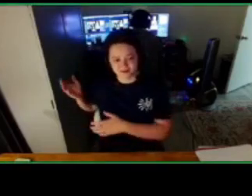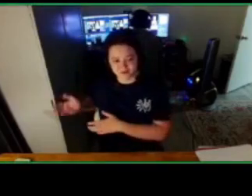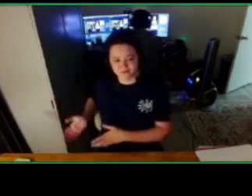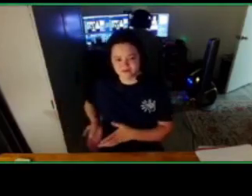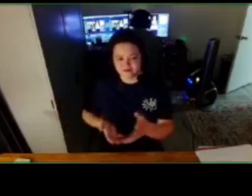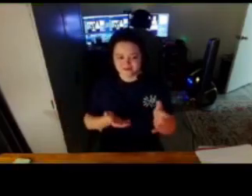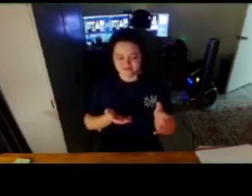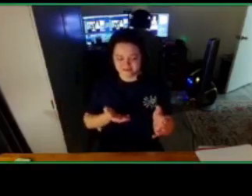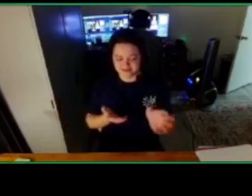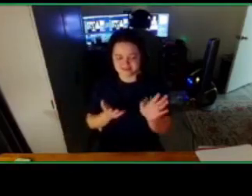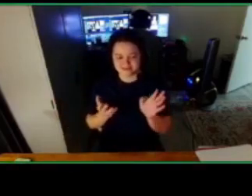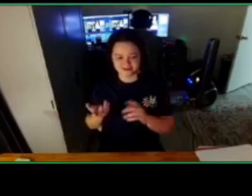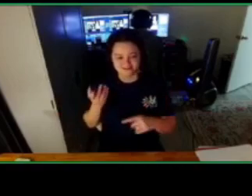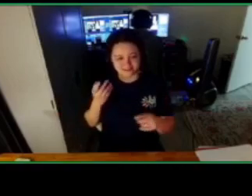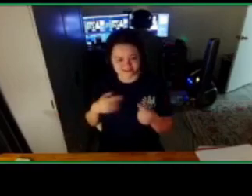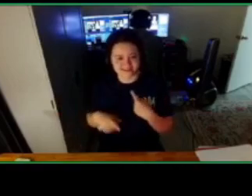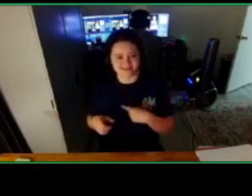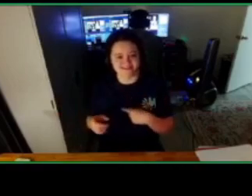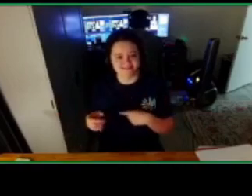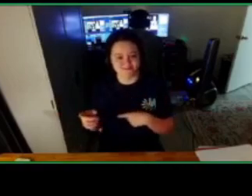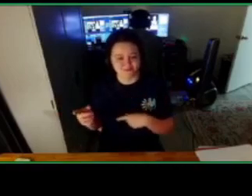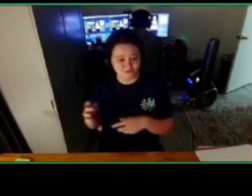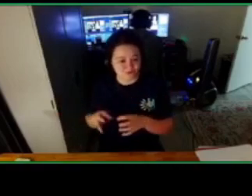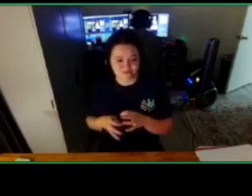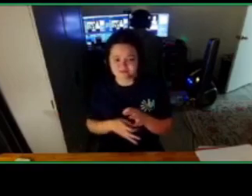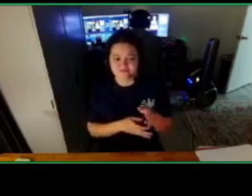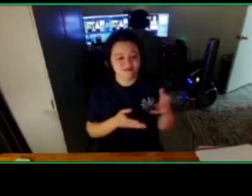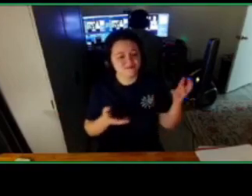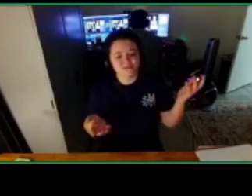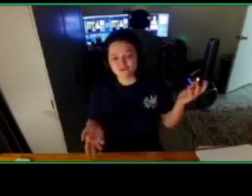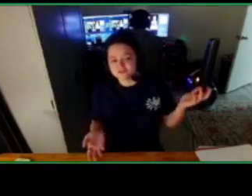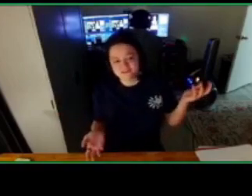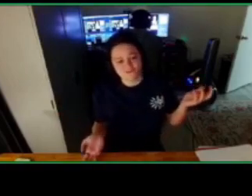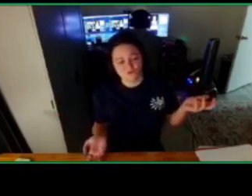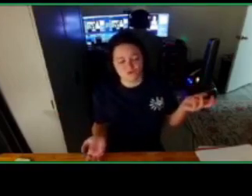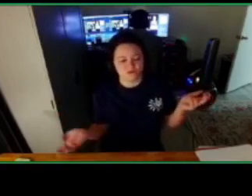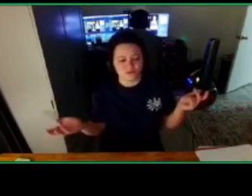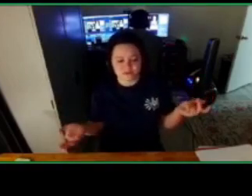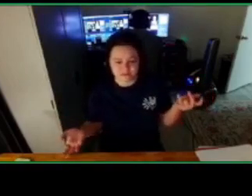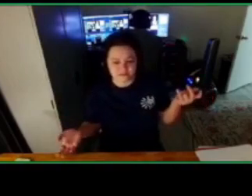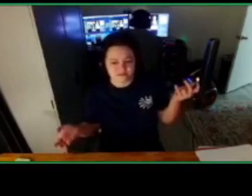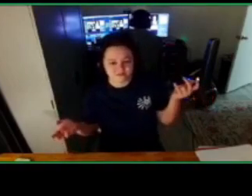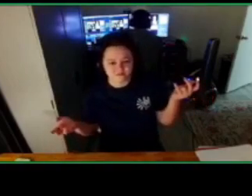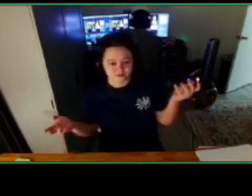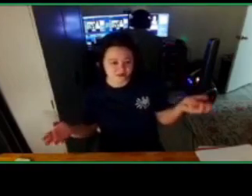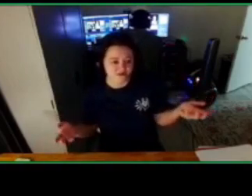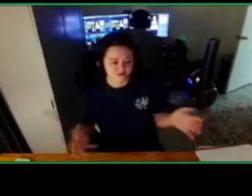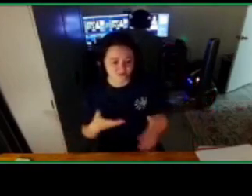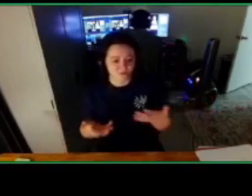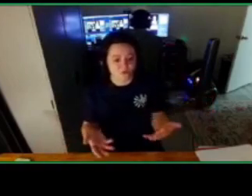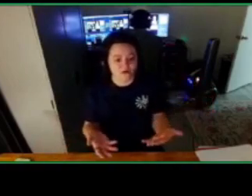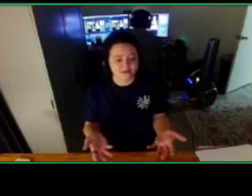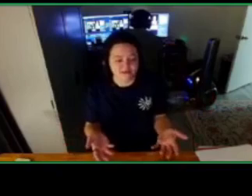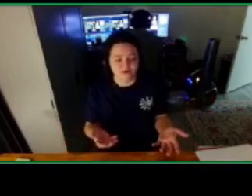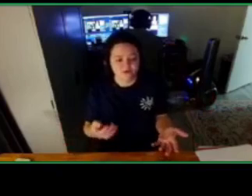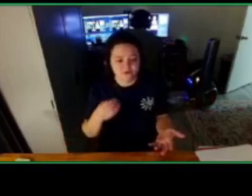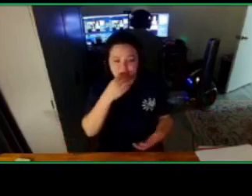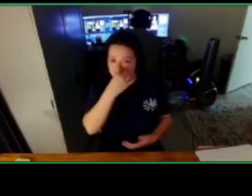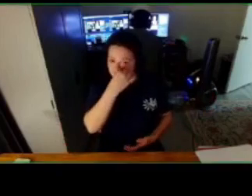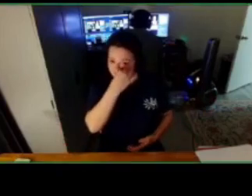up, take a second to interpret even just the scroll or just the award itself